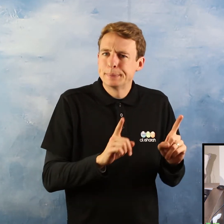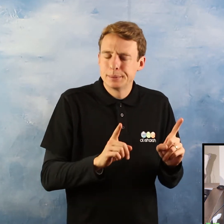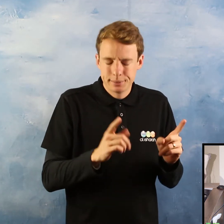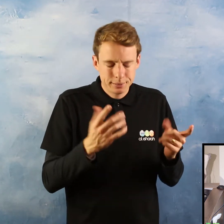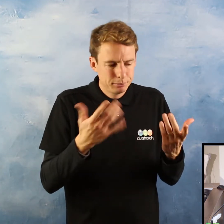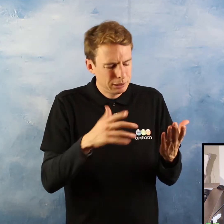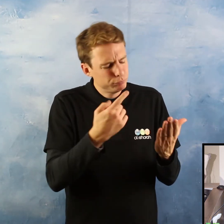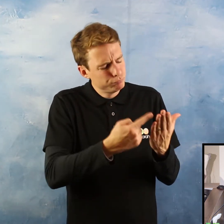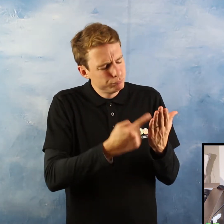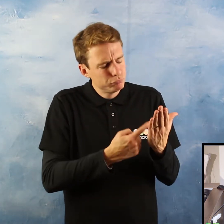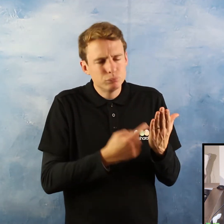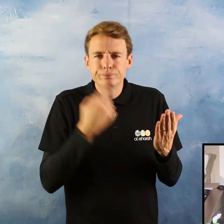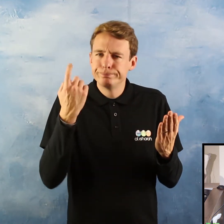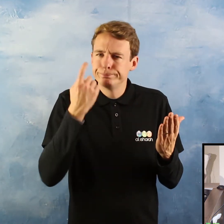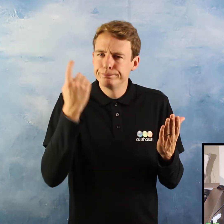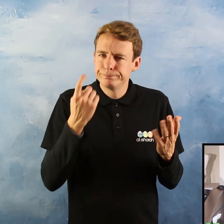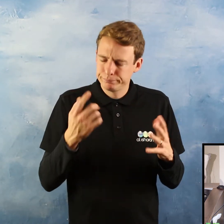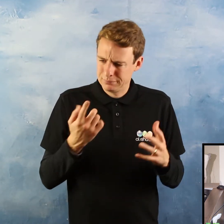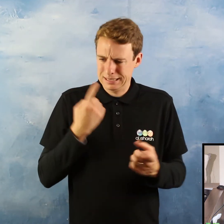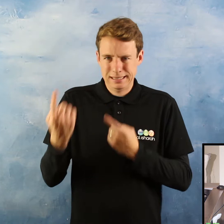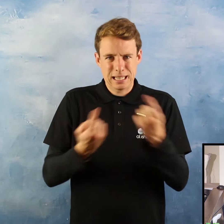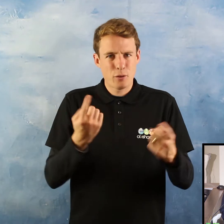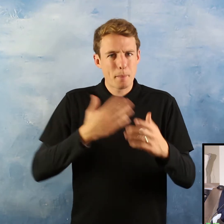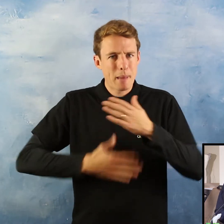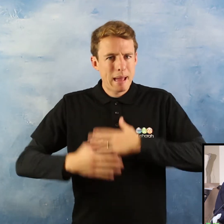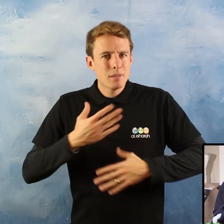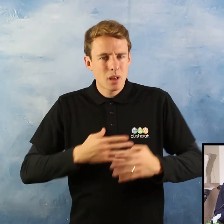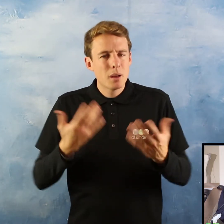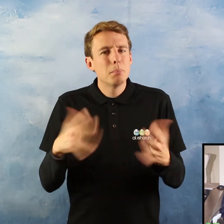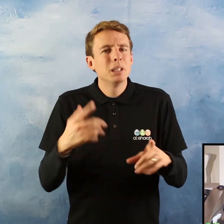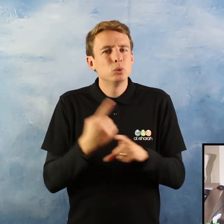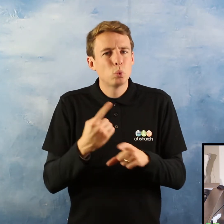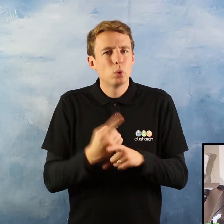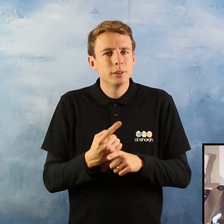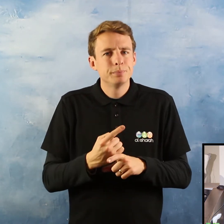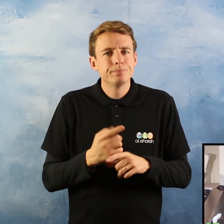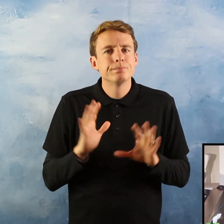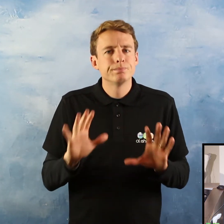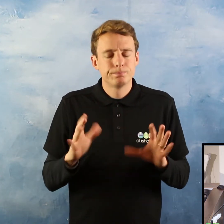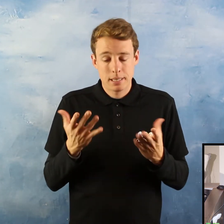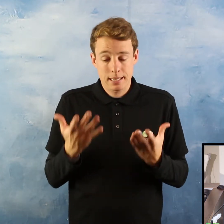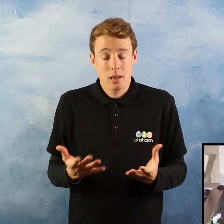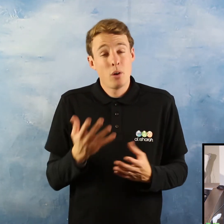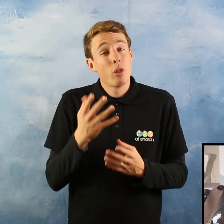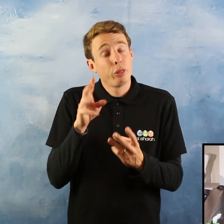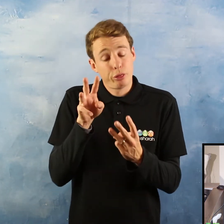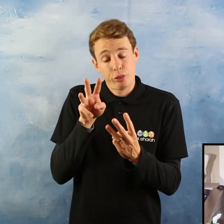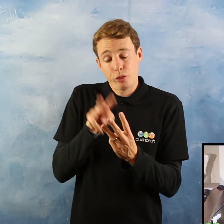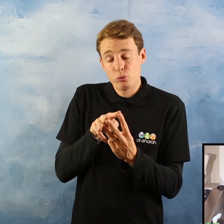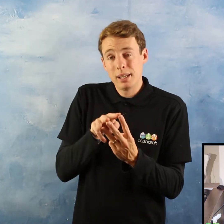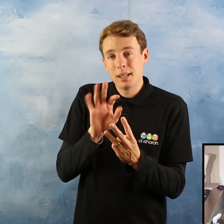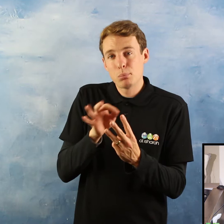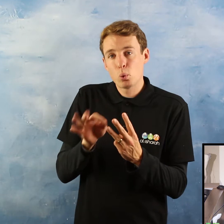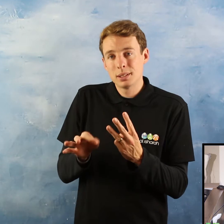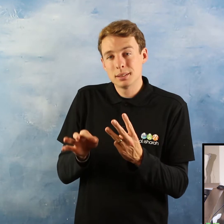and how do we conduct ourselves. Now, I would like to mention very quickly 3